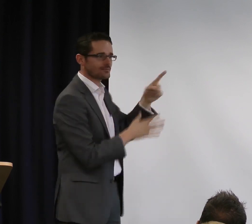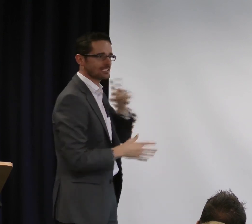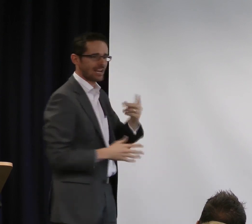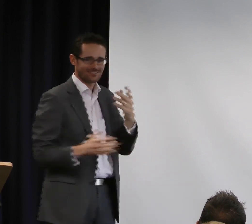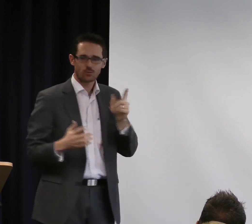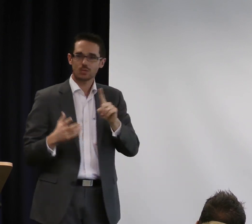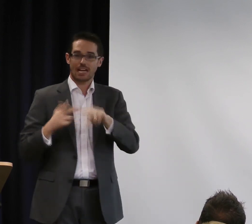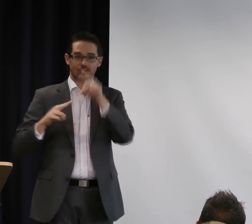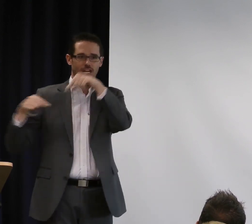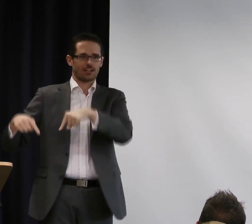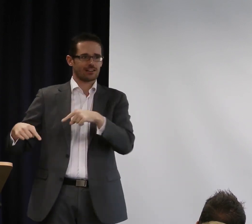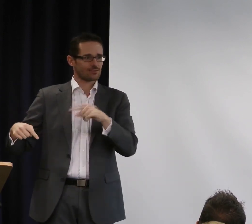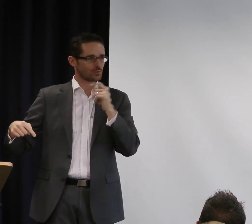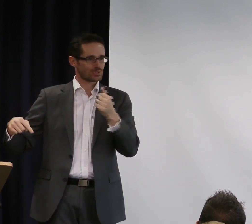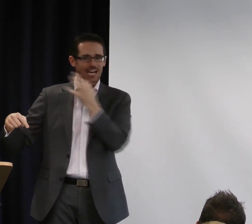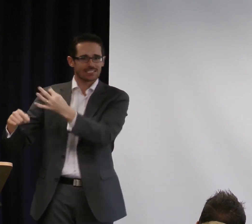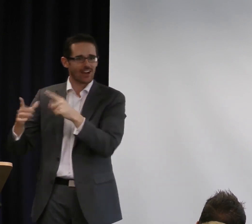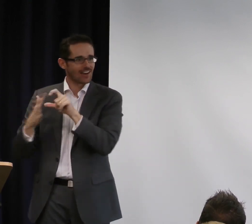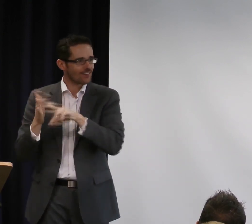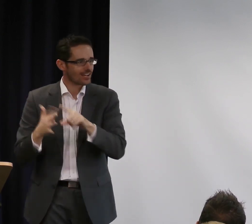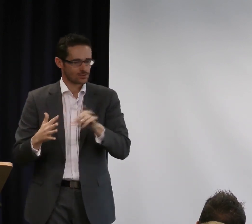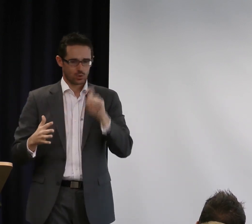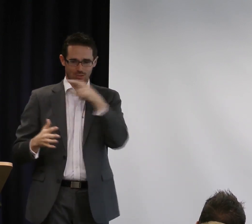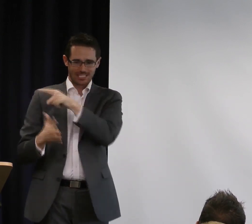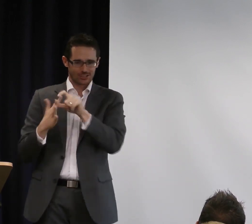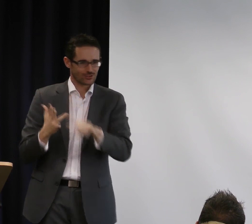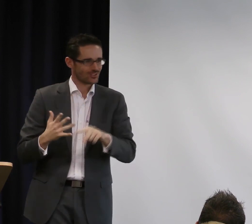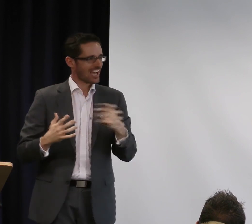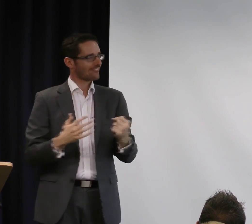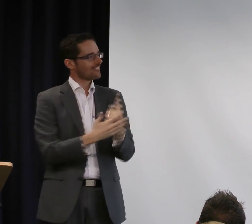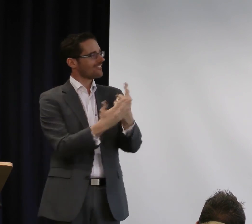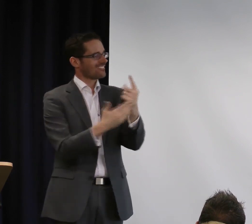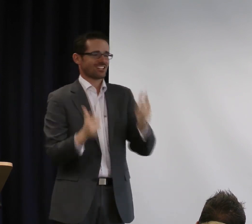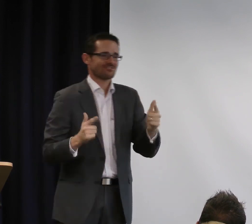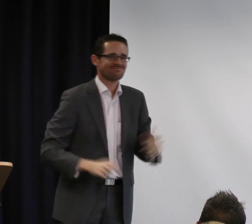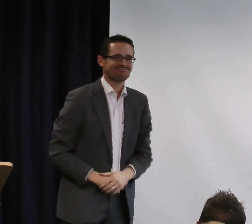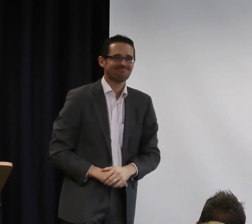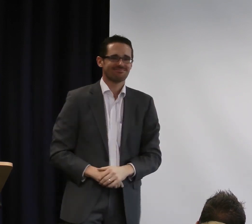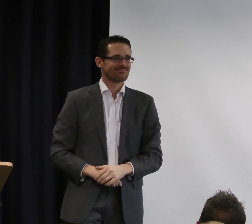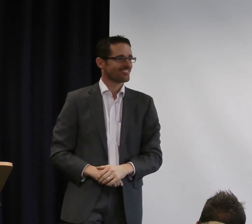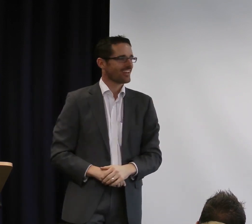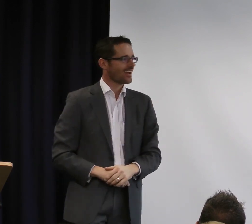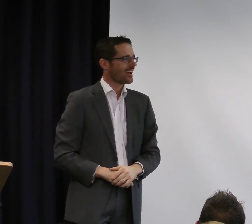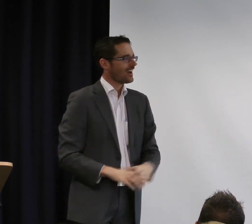football. And as Robert said, often people would say when a controversial issue